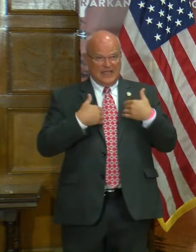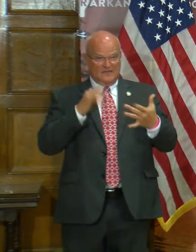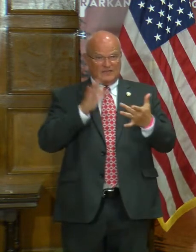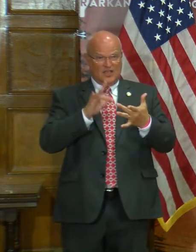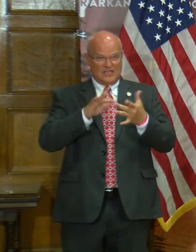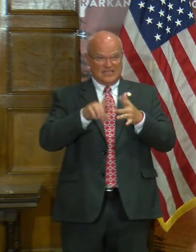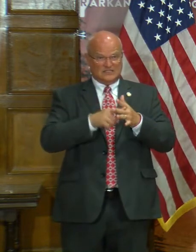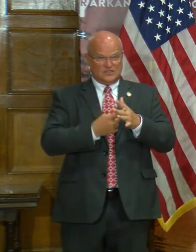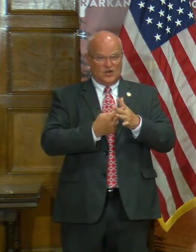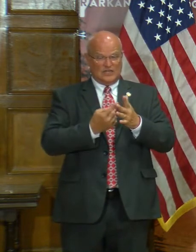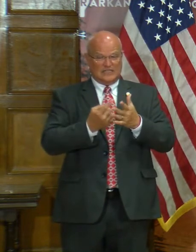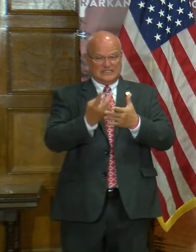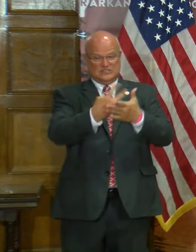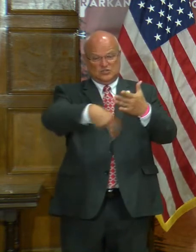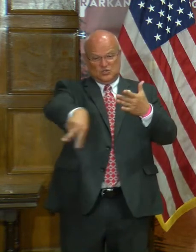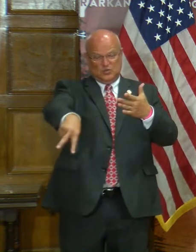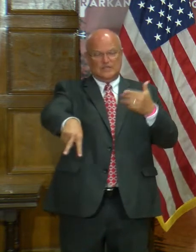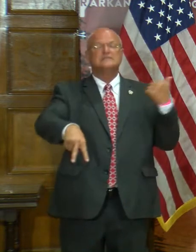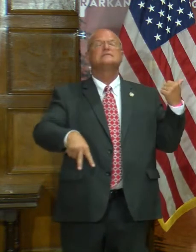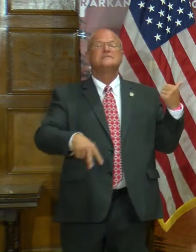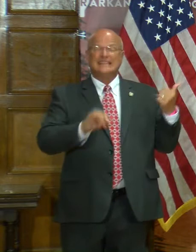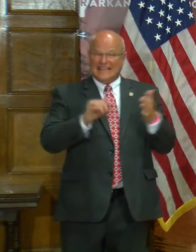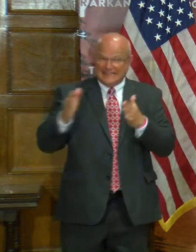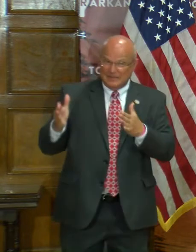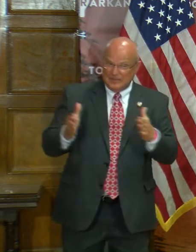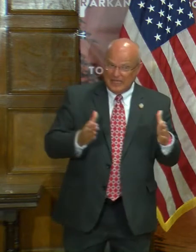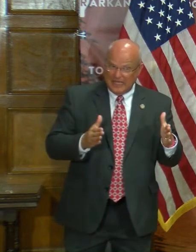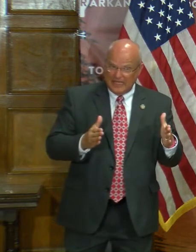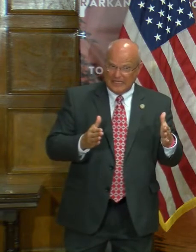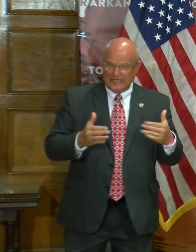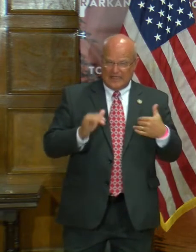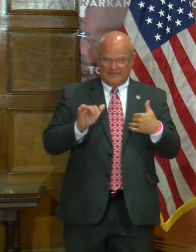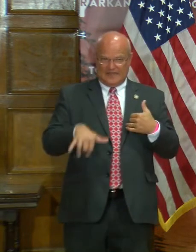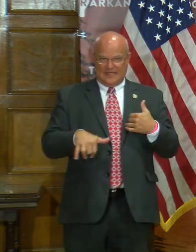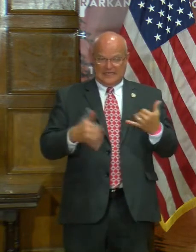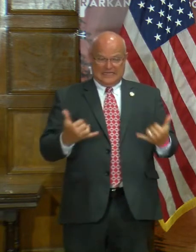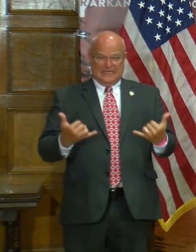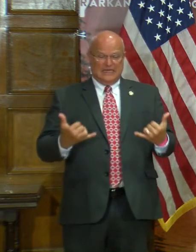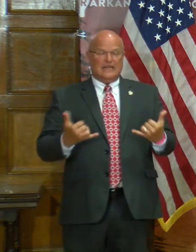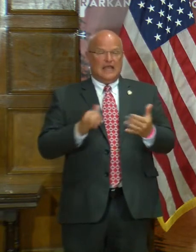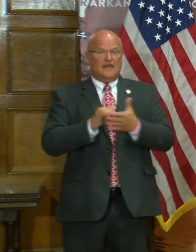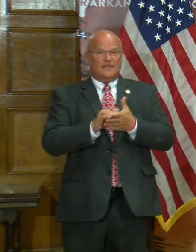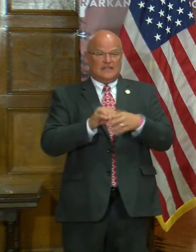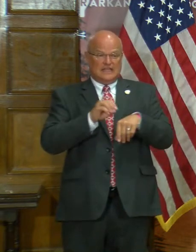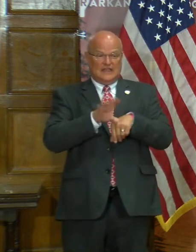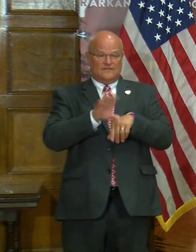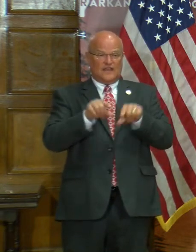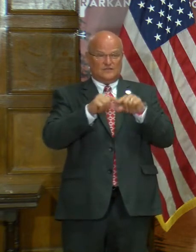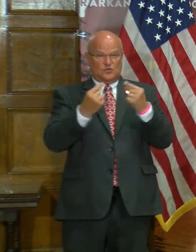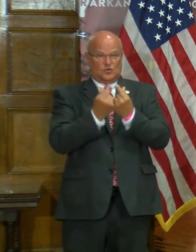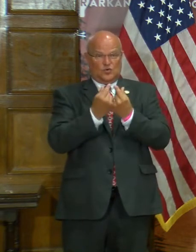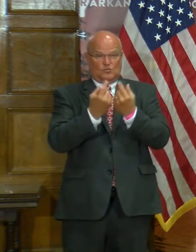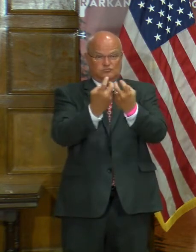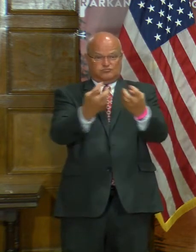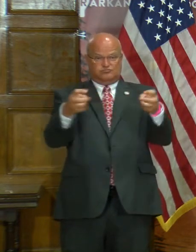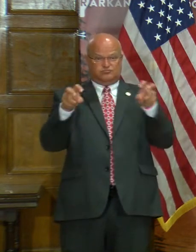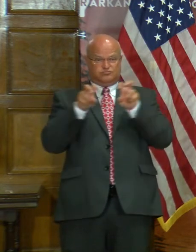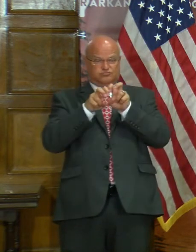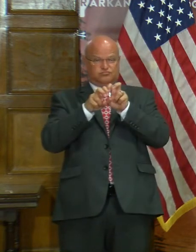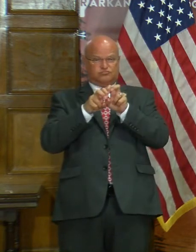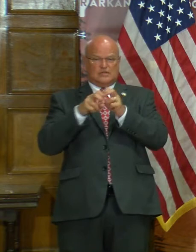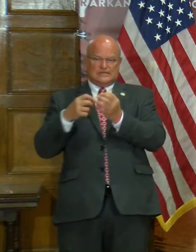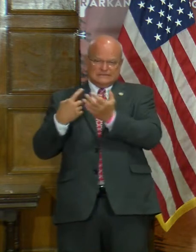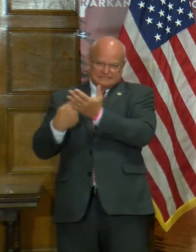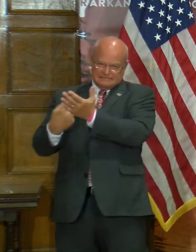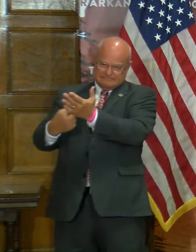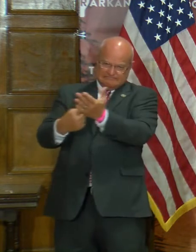contact starting after next week? That is the plan, to have that. Now, the advisory group that I've created will be